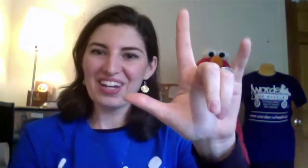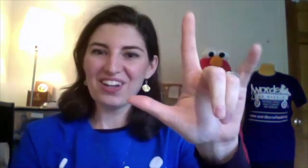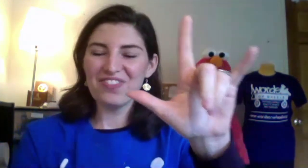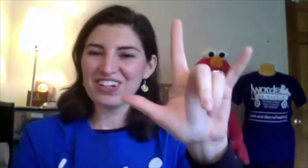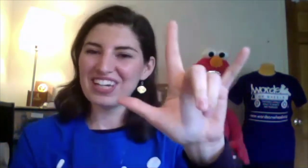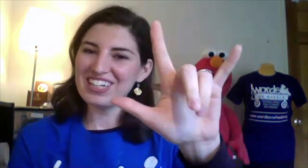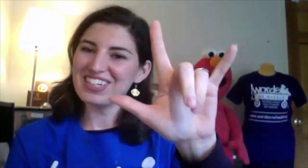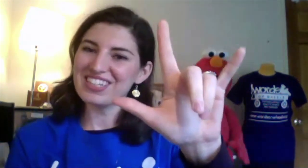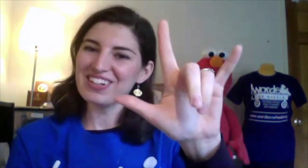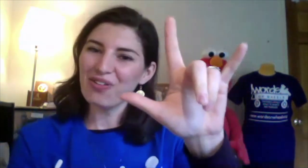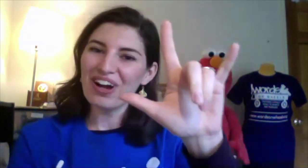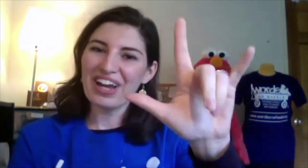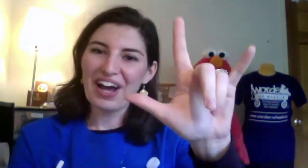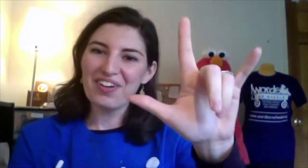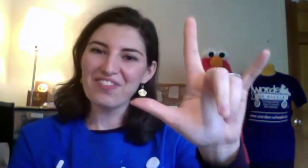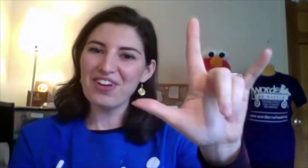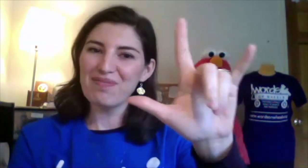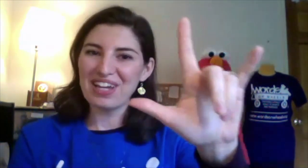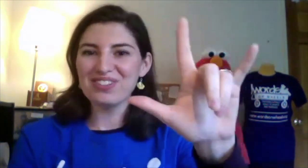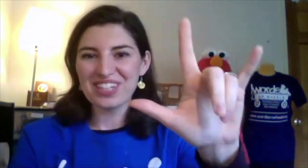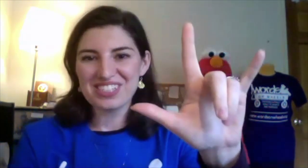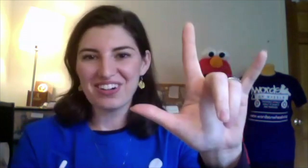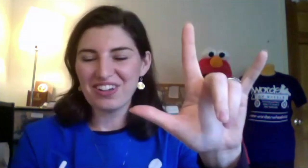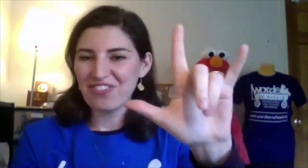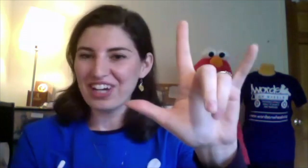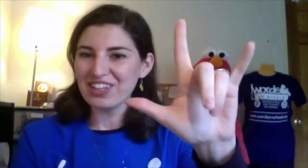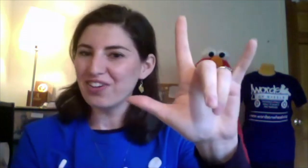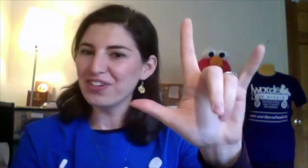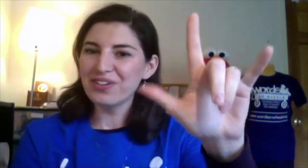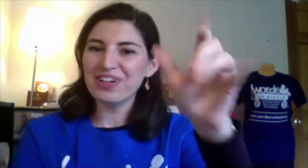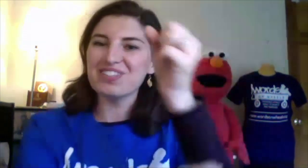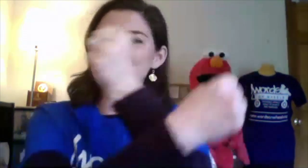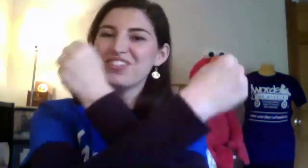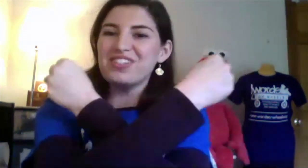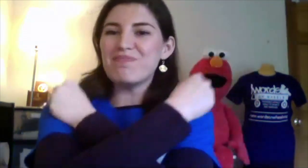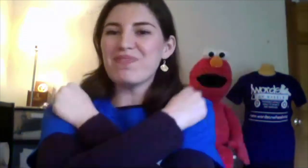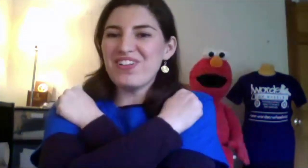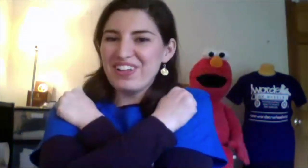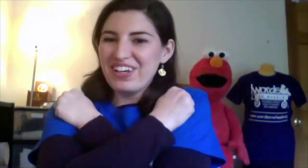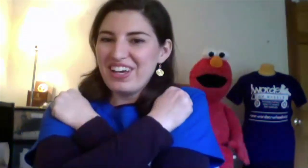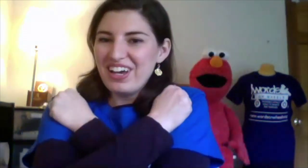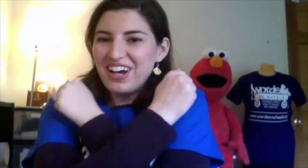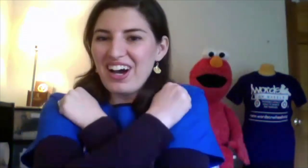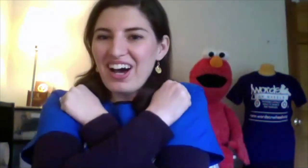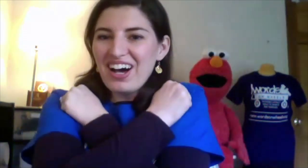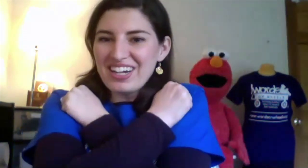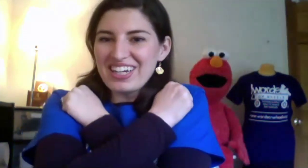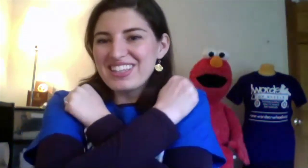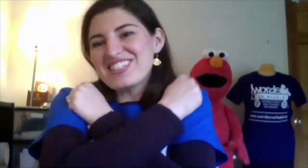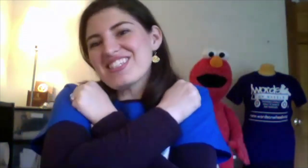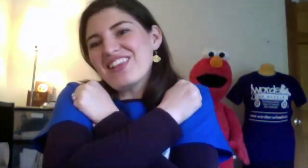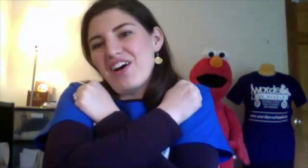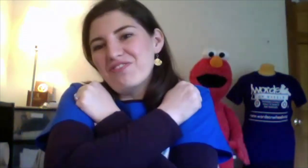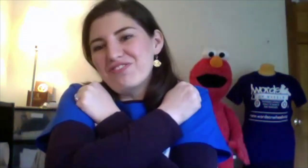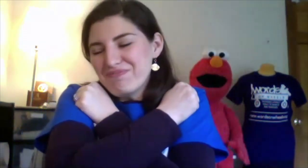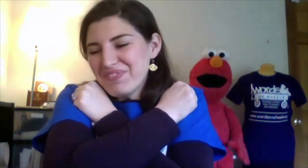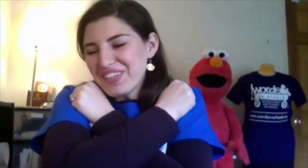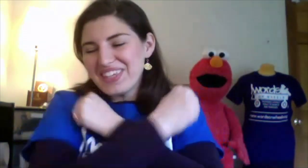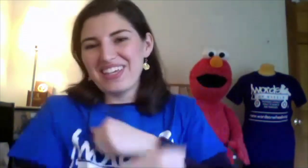your kid doesn't quite have the manual dexterity for I love you, it's just a simple hug. This is love. And